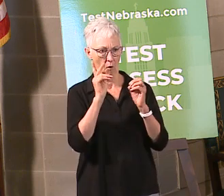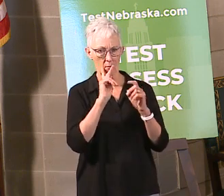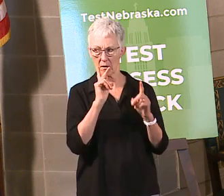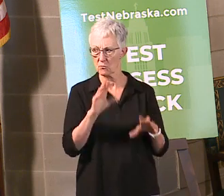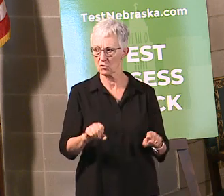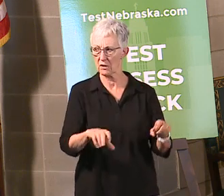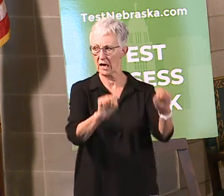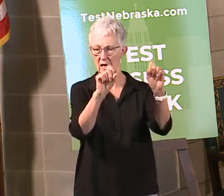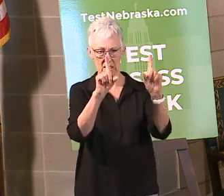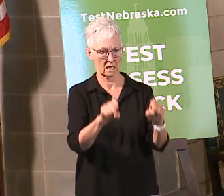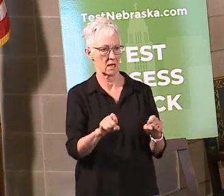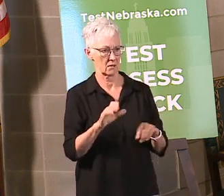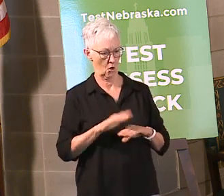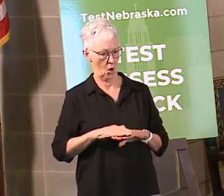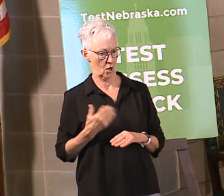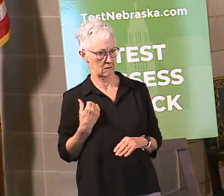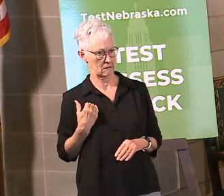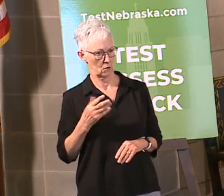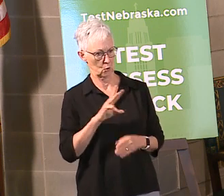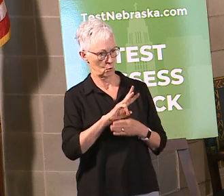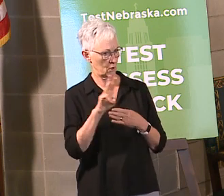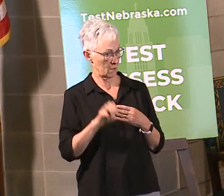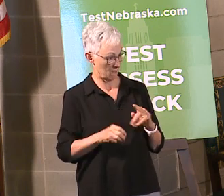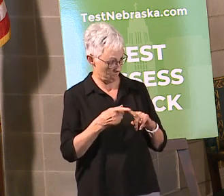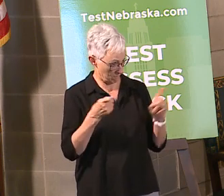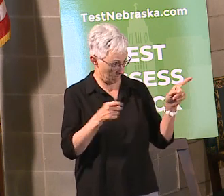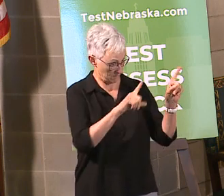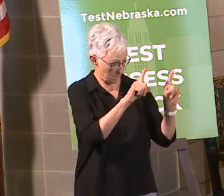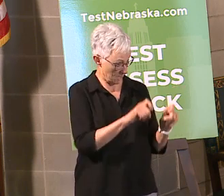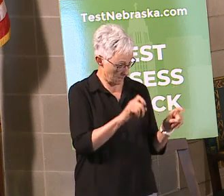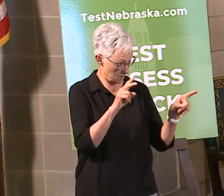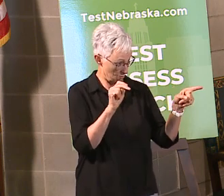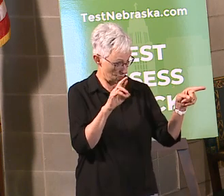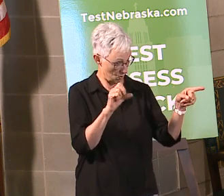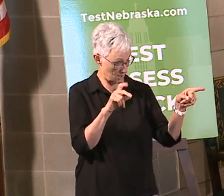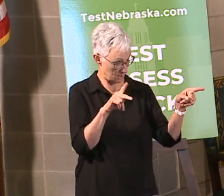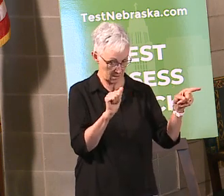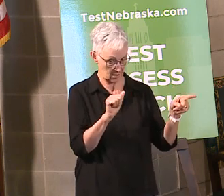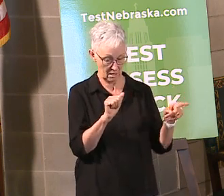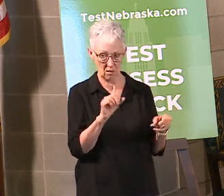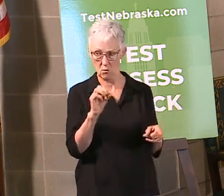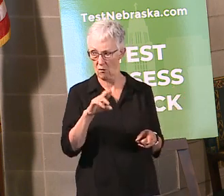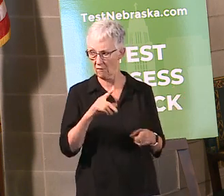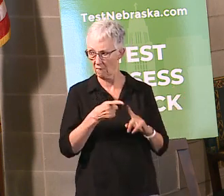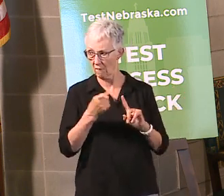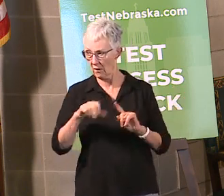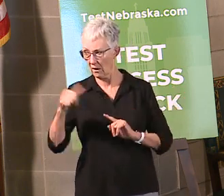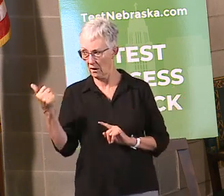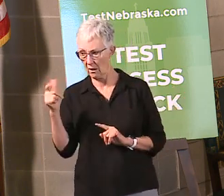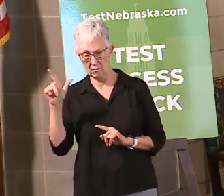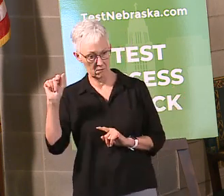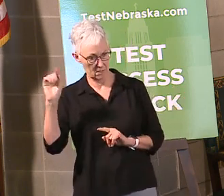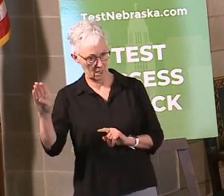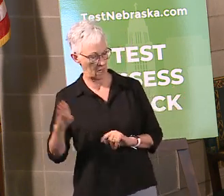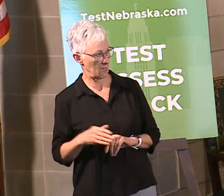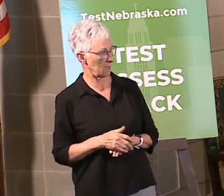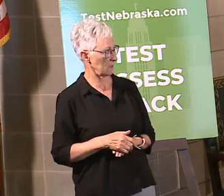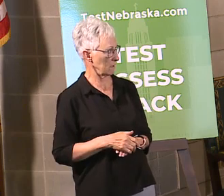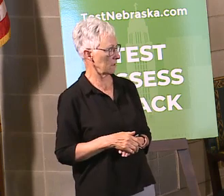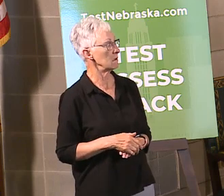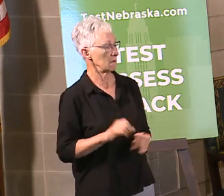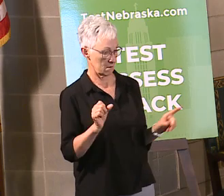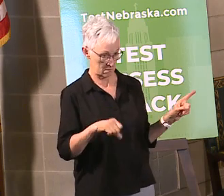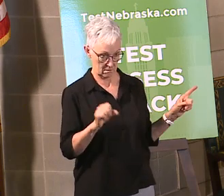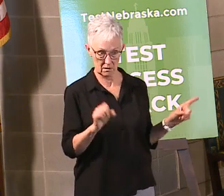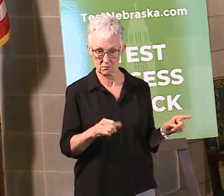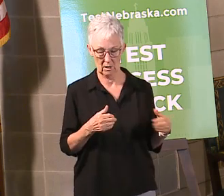Was it from Test Nebraska? Do you have the numbers for that and for the other labs? So the question was, we had a lot of tests, probably a record number of tests being